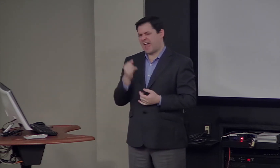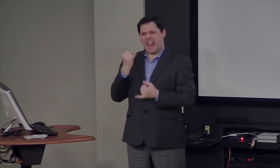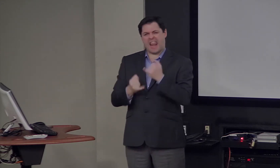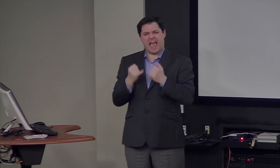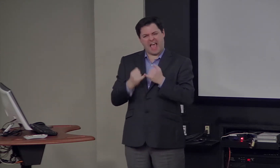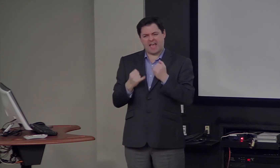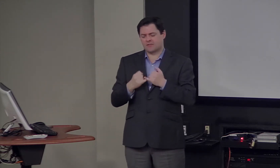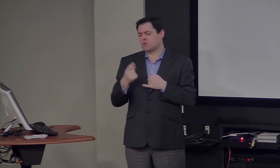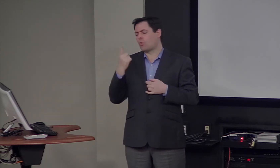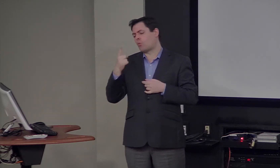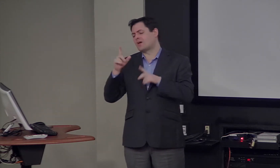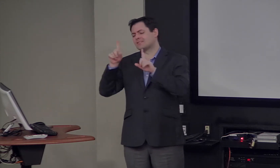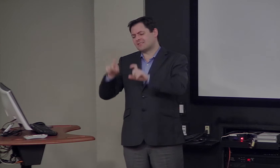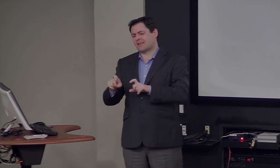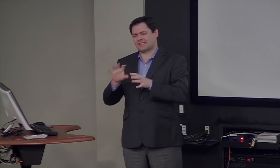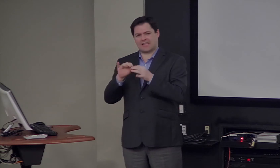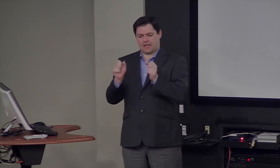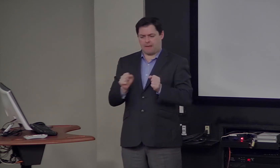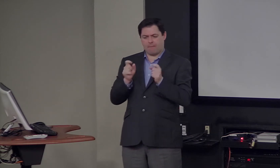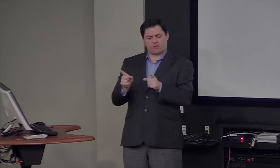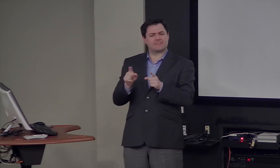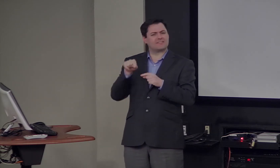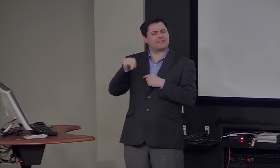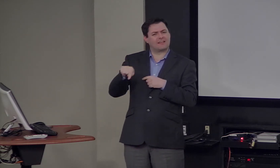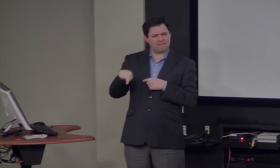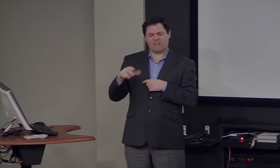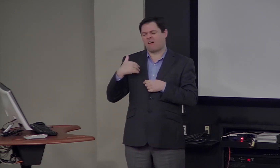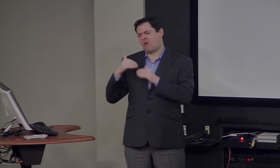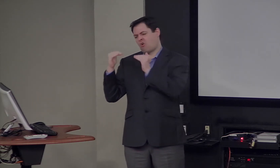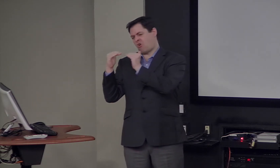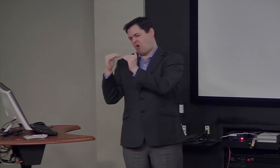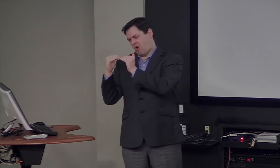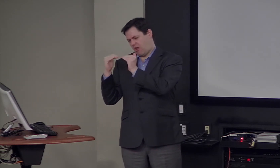developed these focused skills and ability to really suppress distractors?